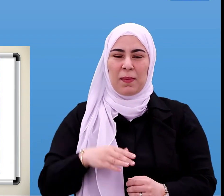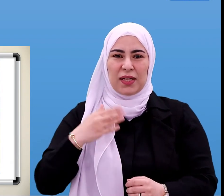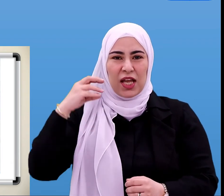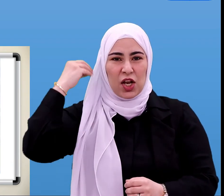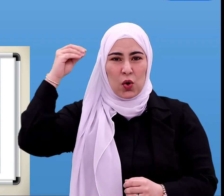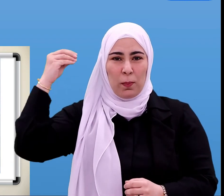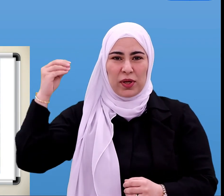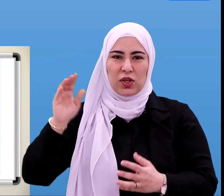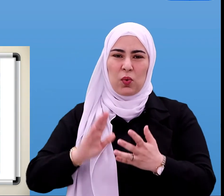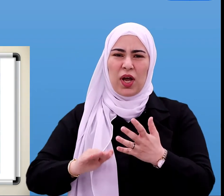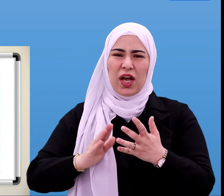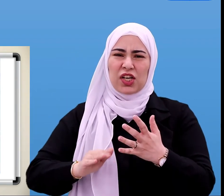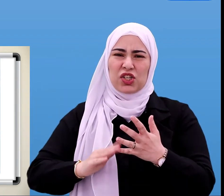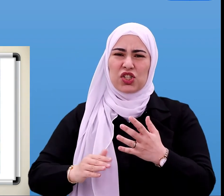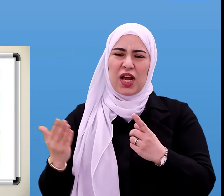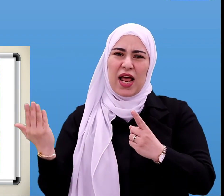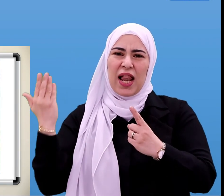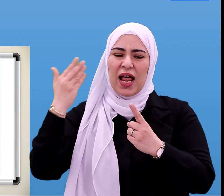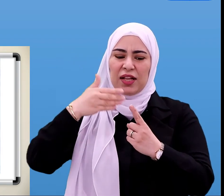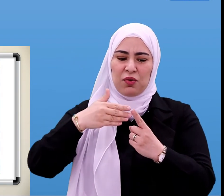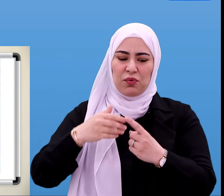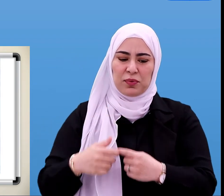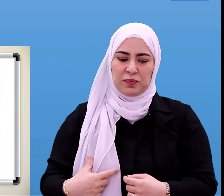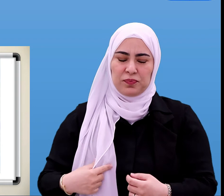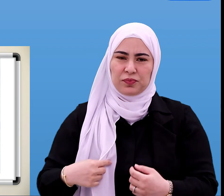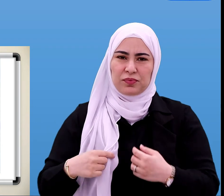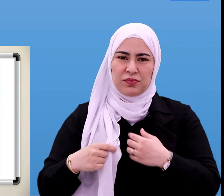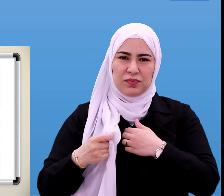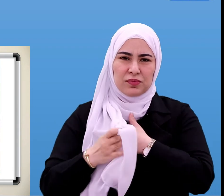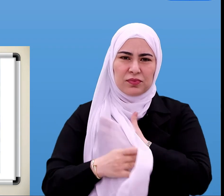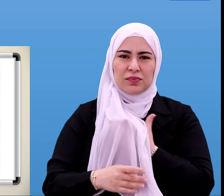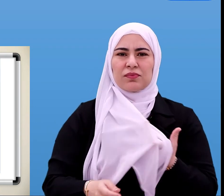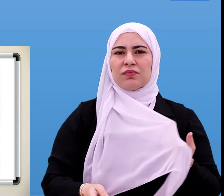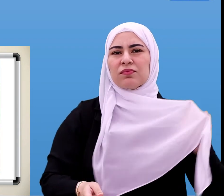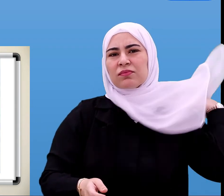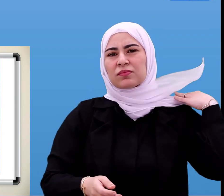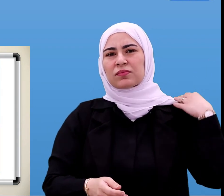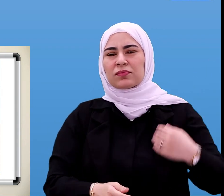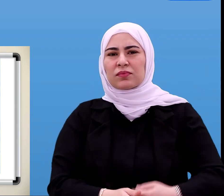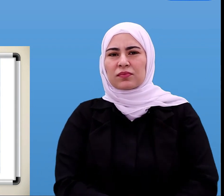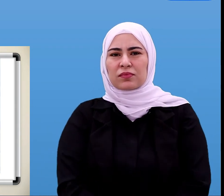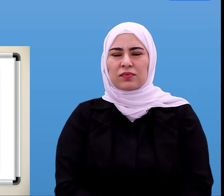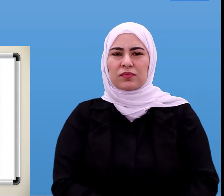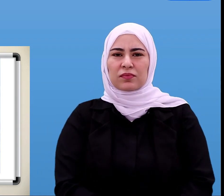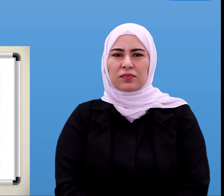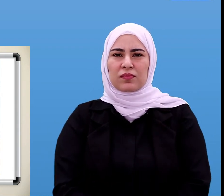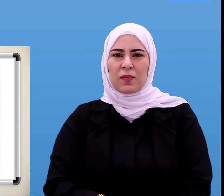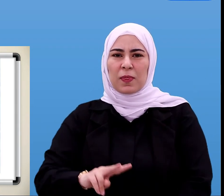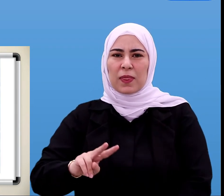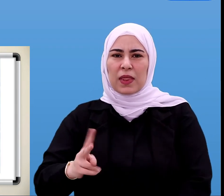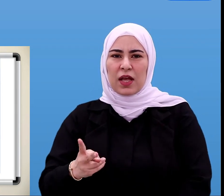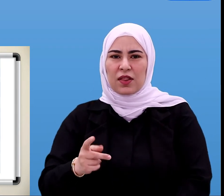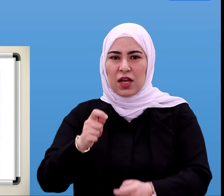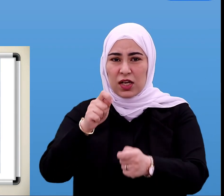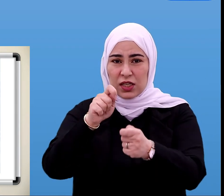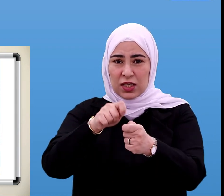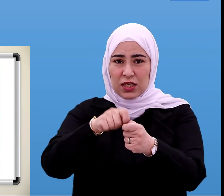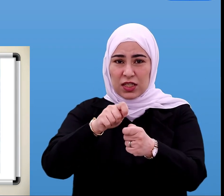Now this is the right order. Okay? Another trick to knowing the order of